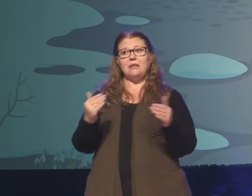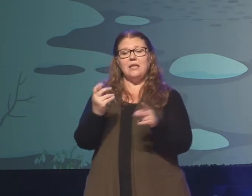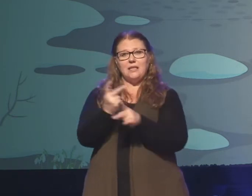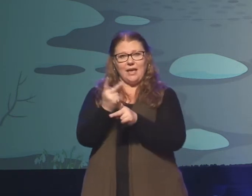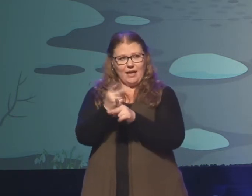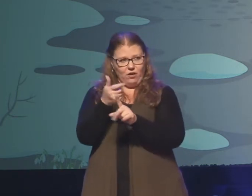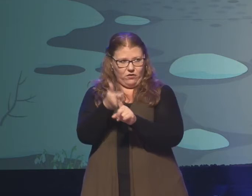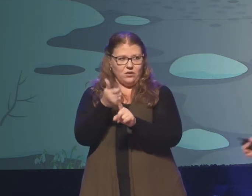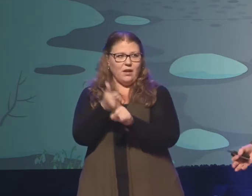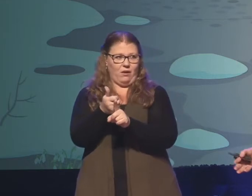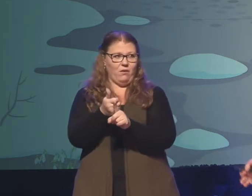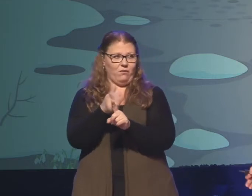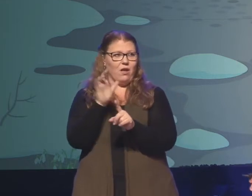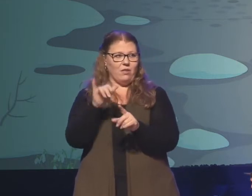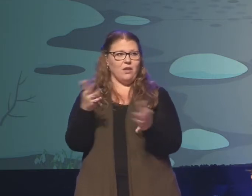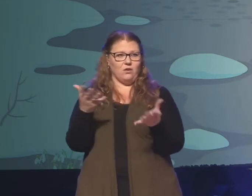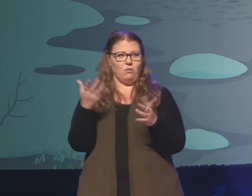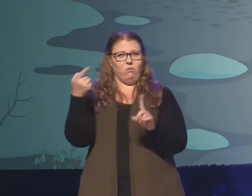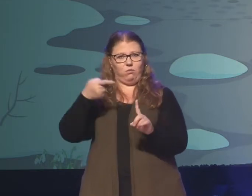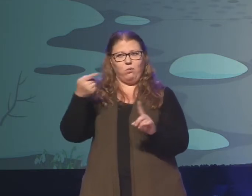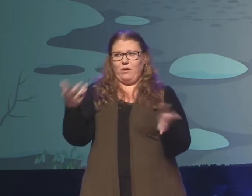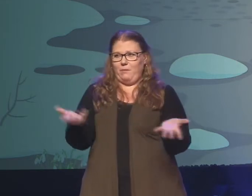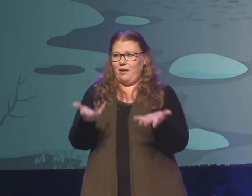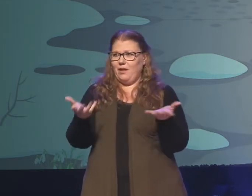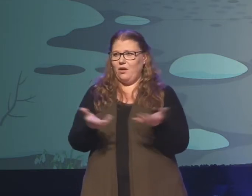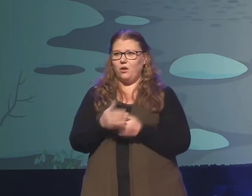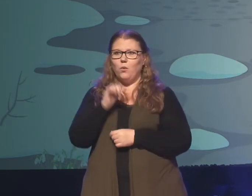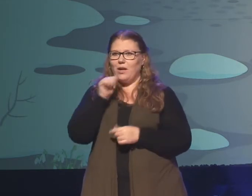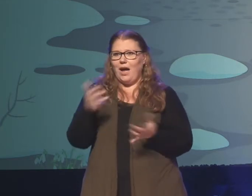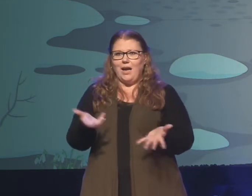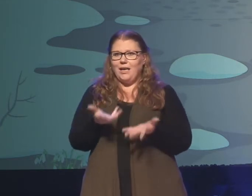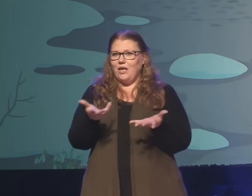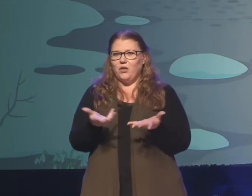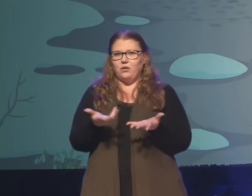good care of yourself, because that's what we're here to do. We're not here to